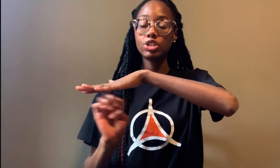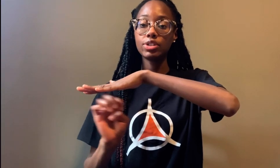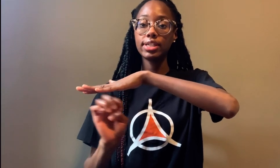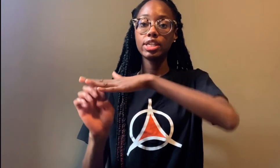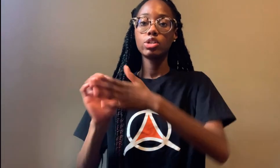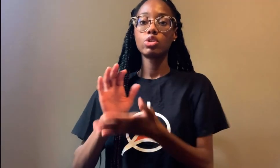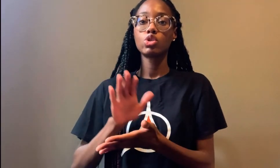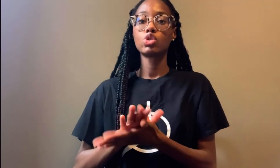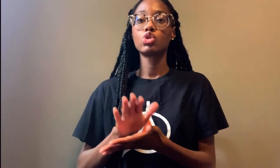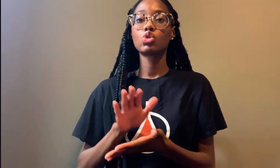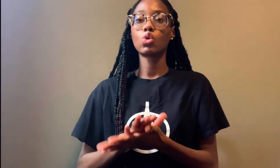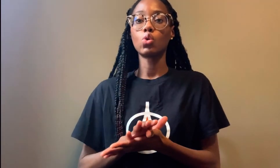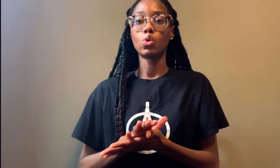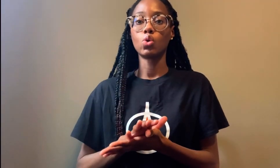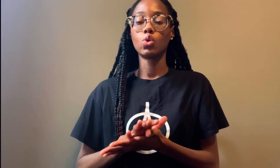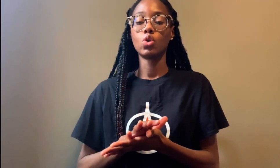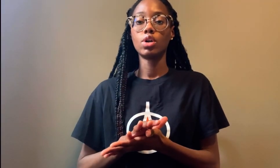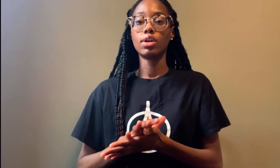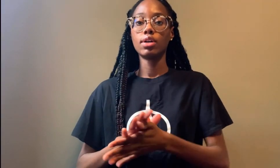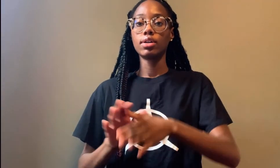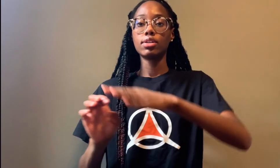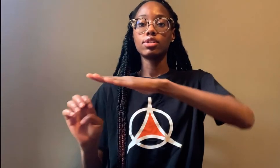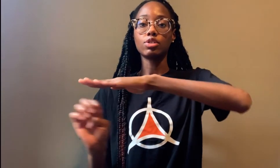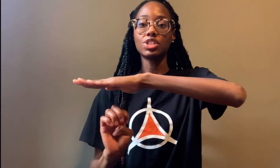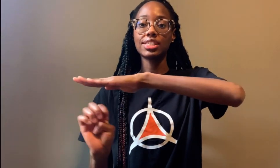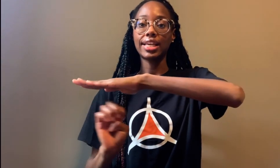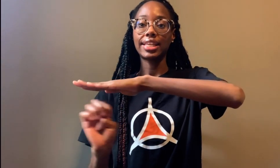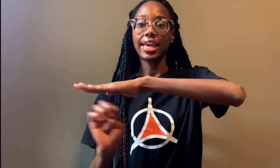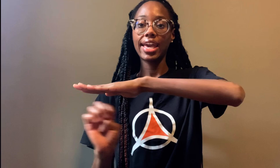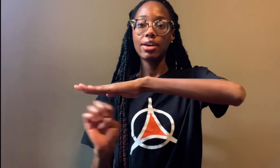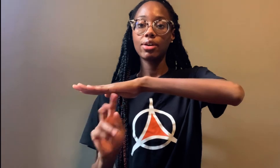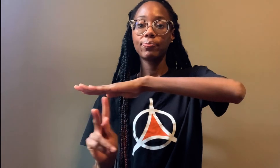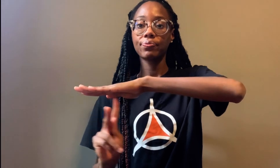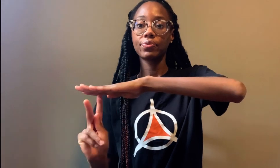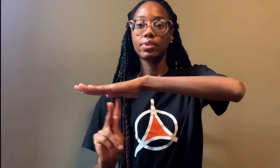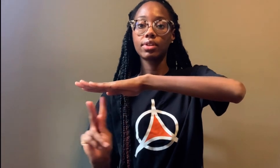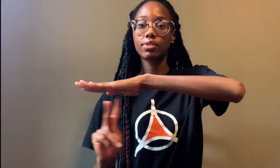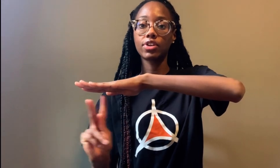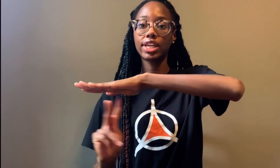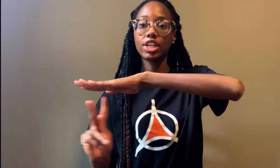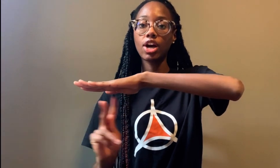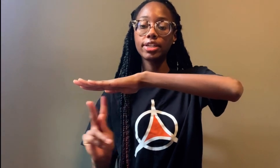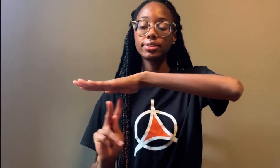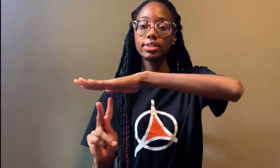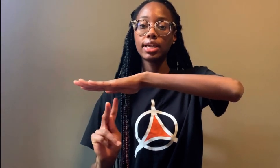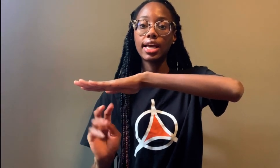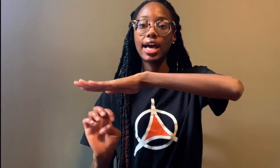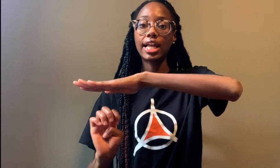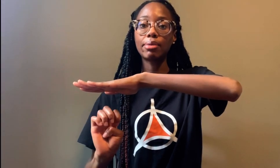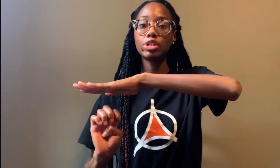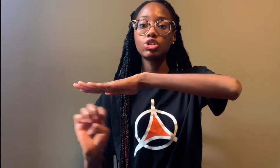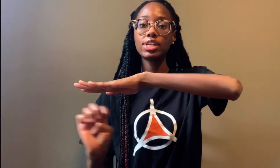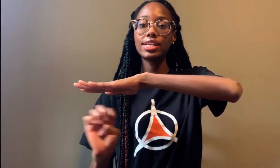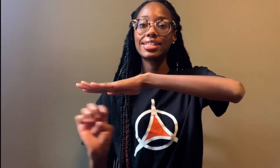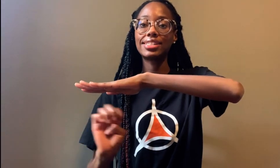elementary, school. So just like the K for kindergarten, elementary is the